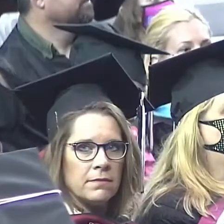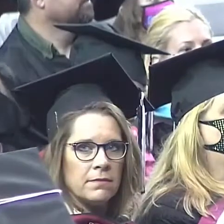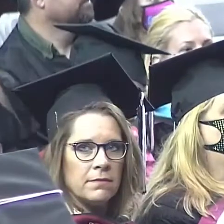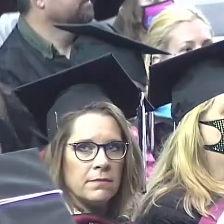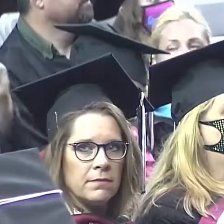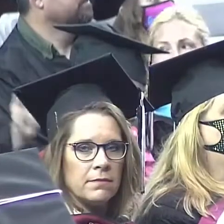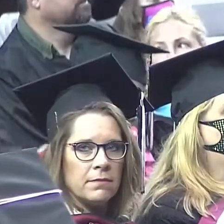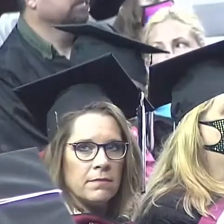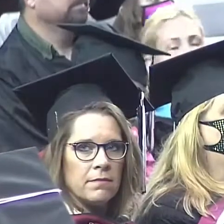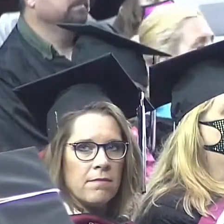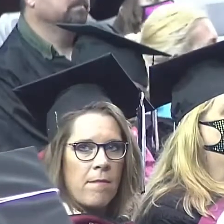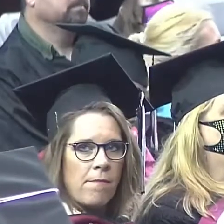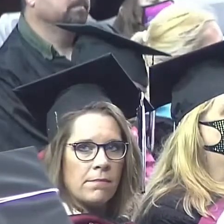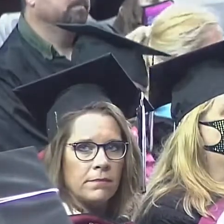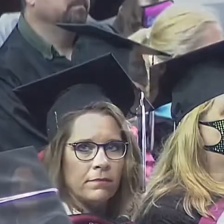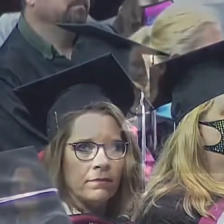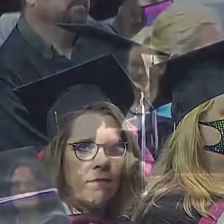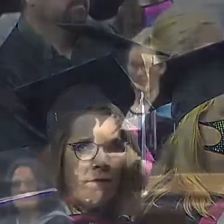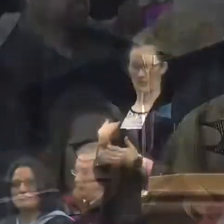Graduates,